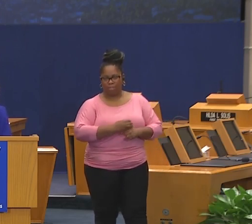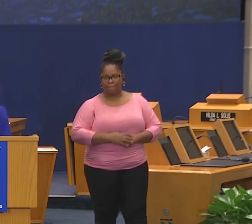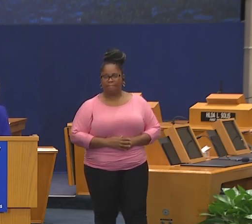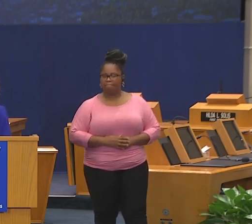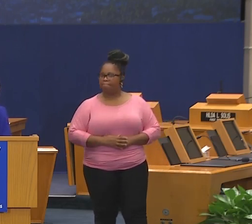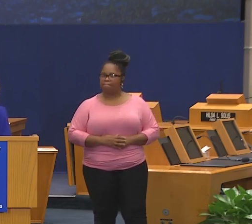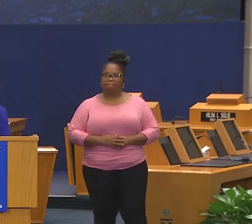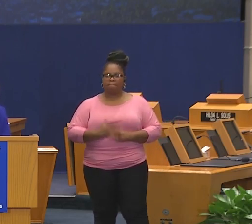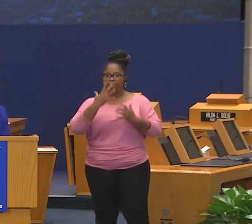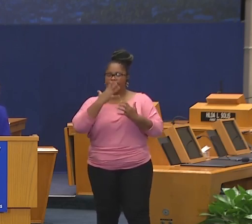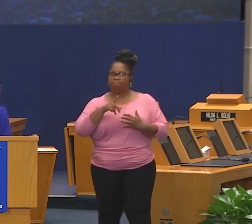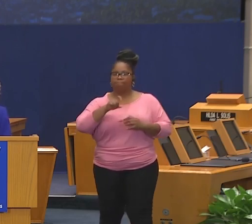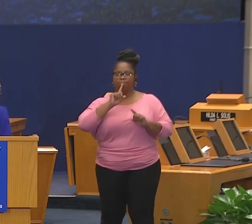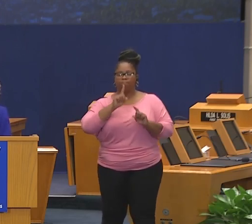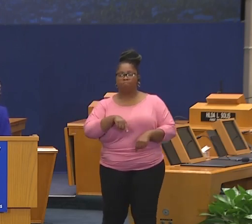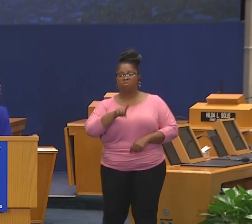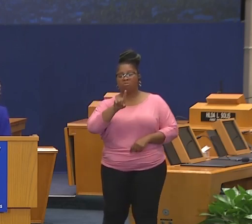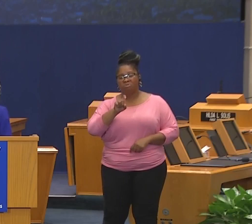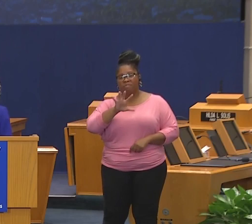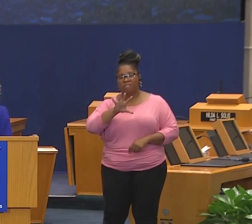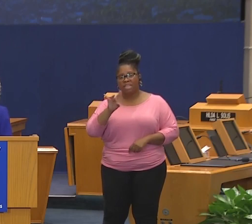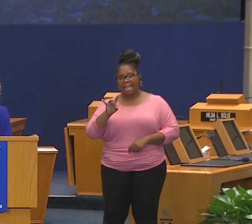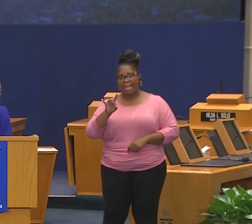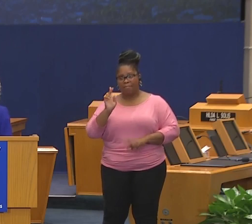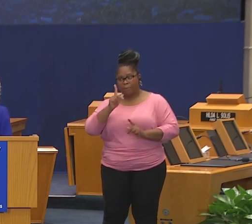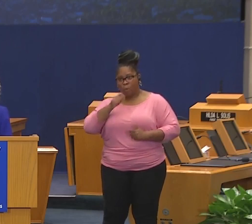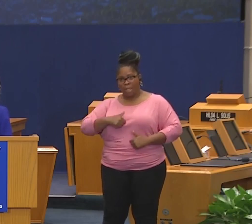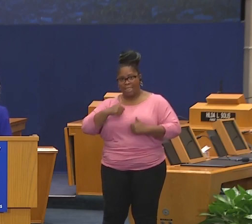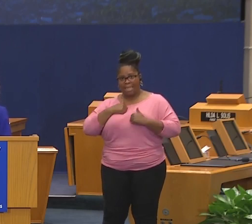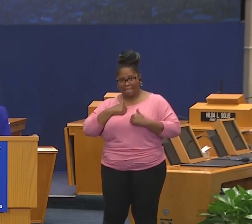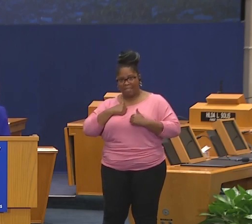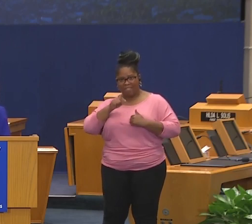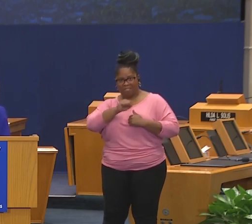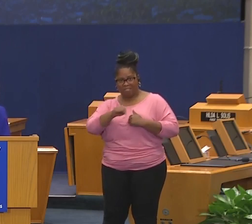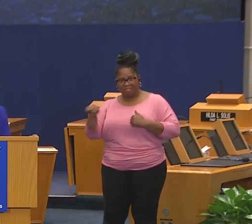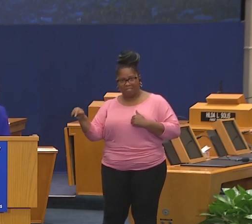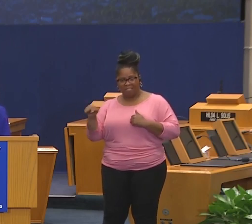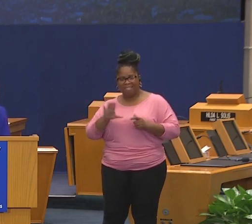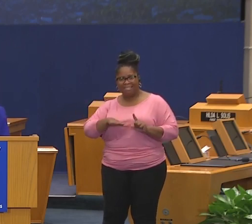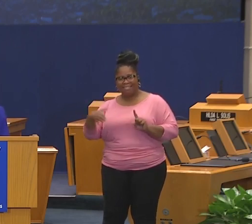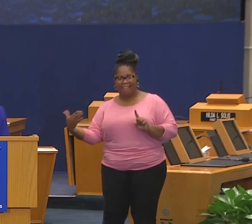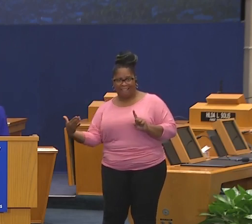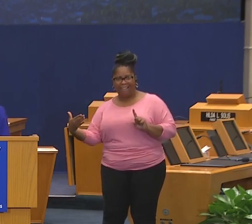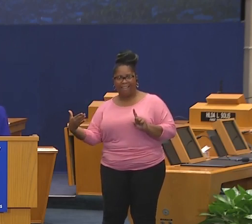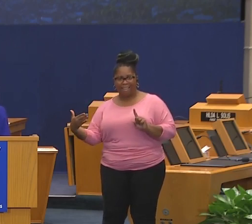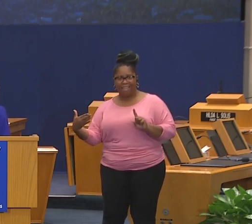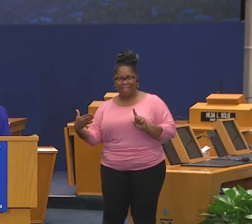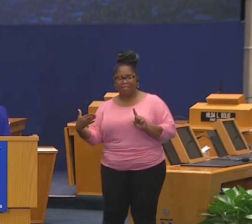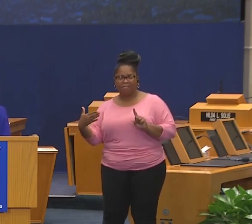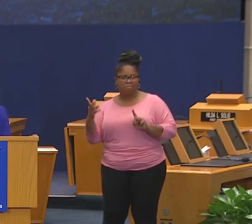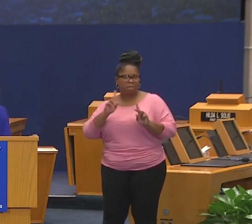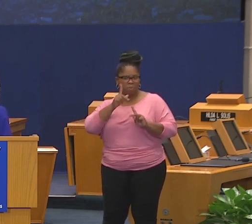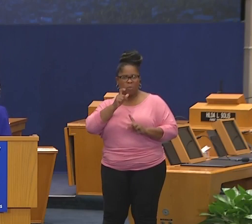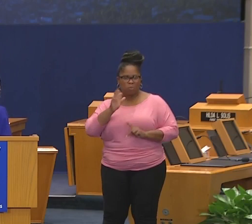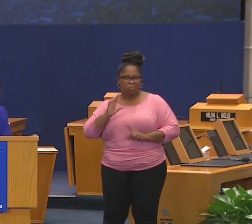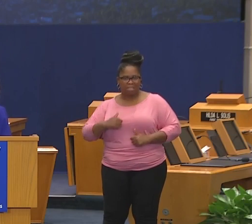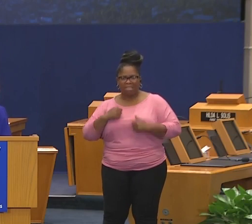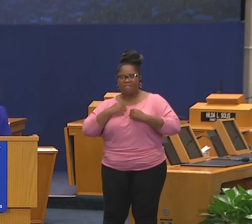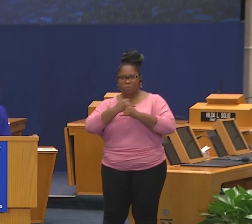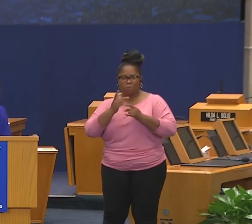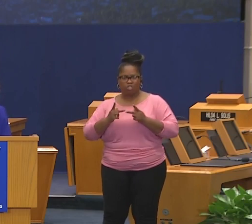report that 158 residents have died from COVID-19 who were residing in institutional settings, and